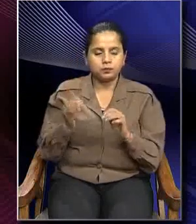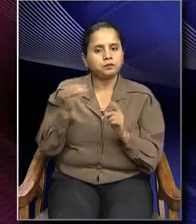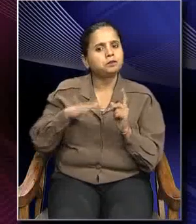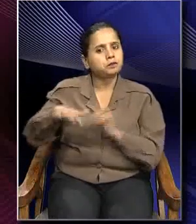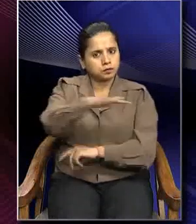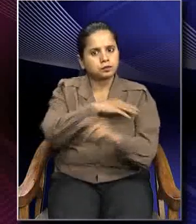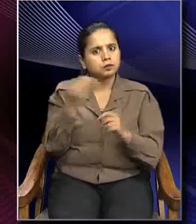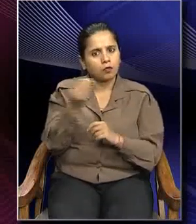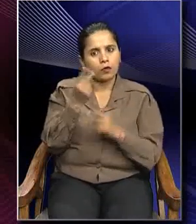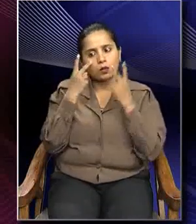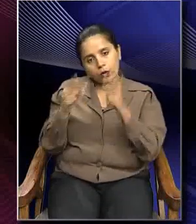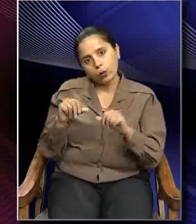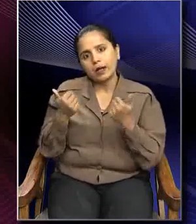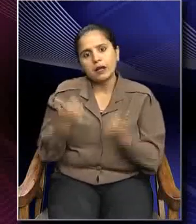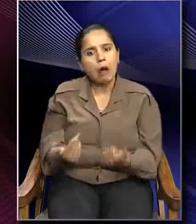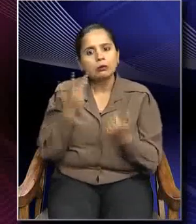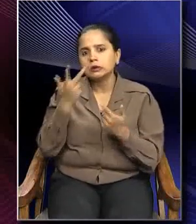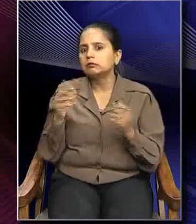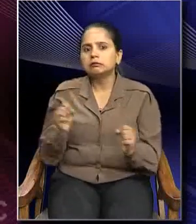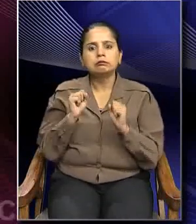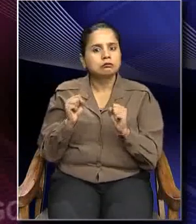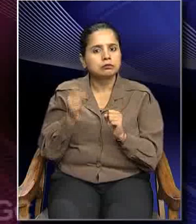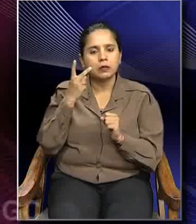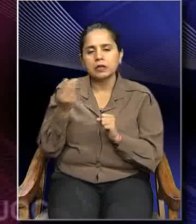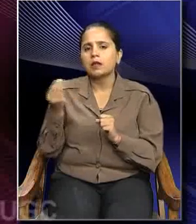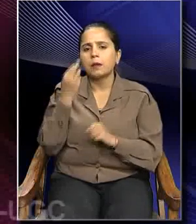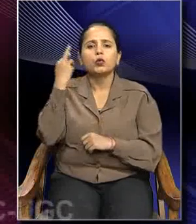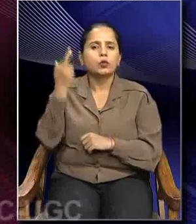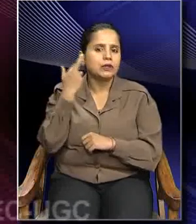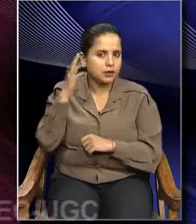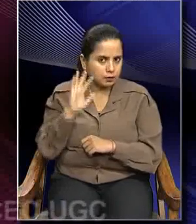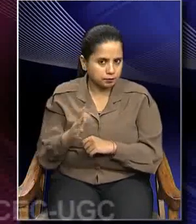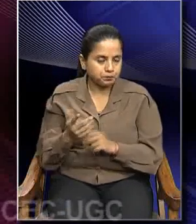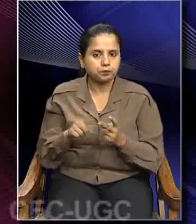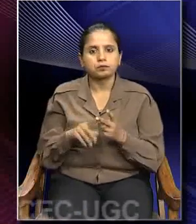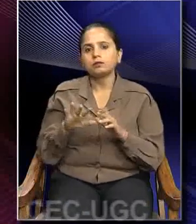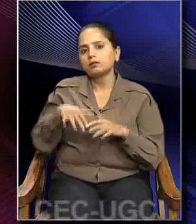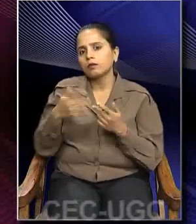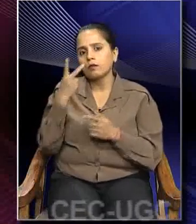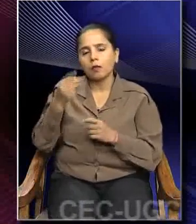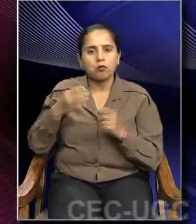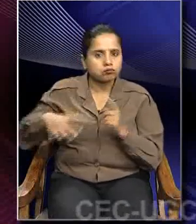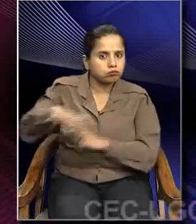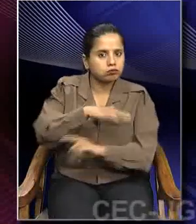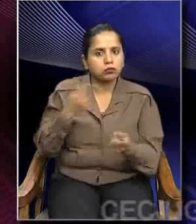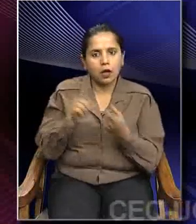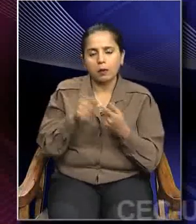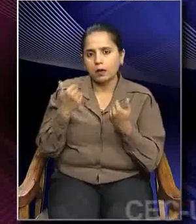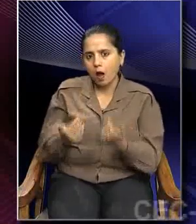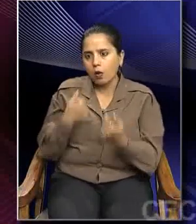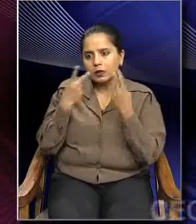certain circumstances. But now, due to certain reasons or circumstances, they are